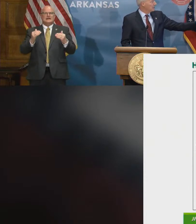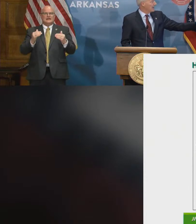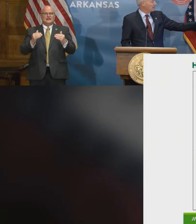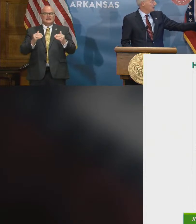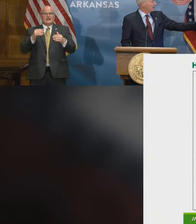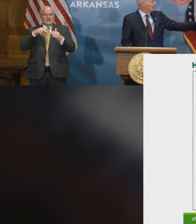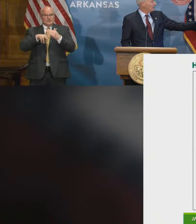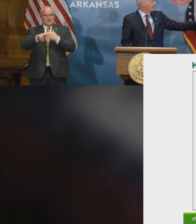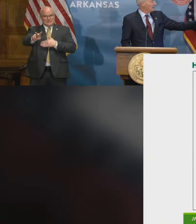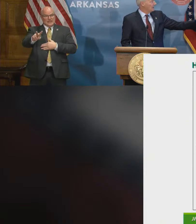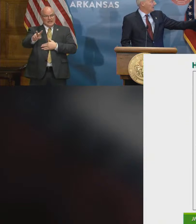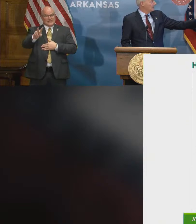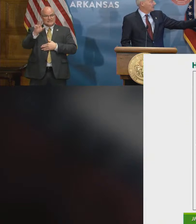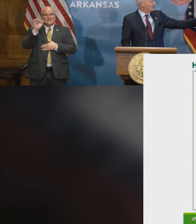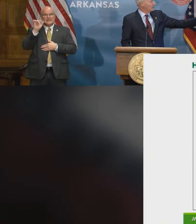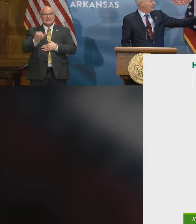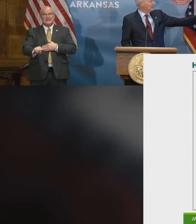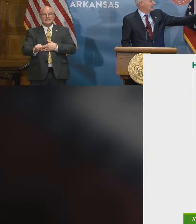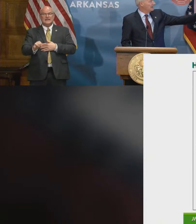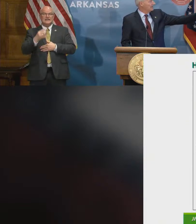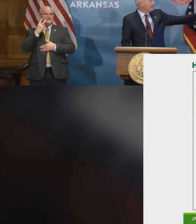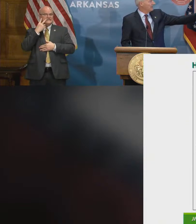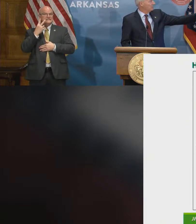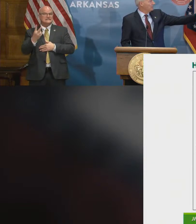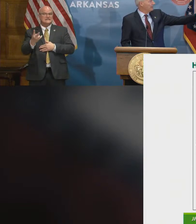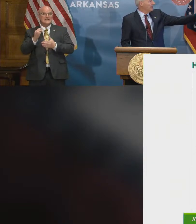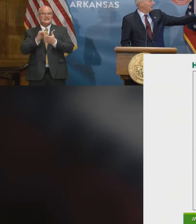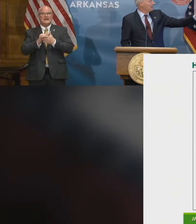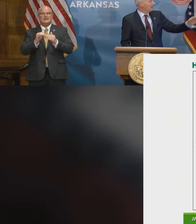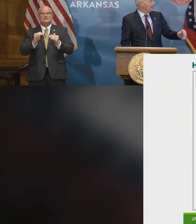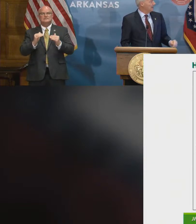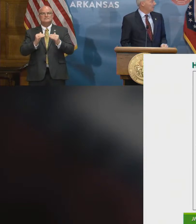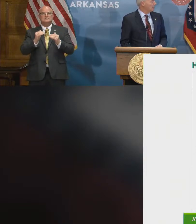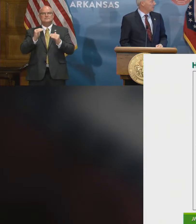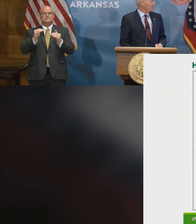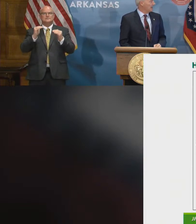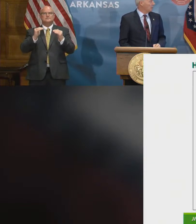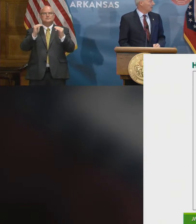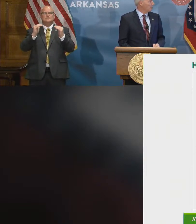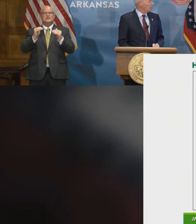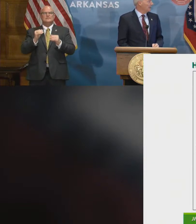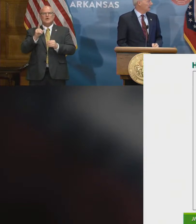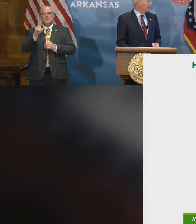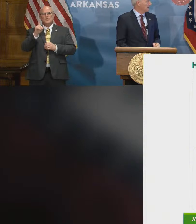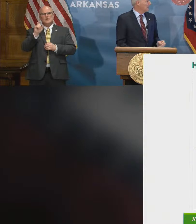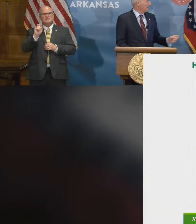the projection, of course, is to see that move up. It grows about